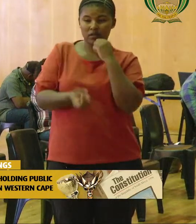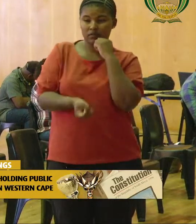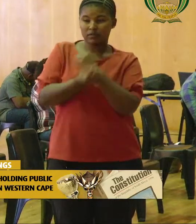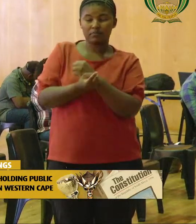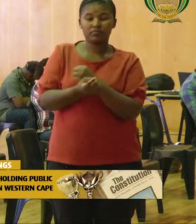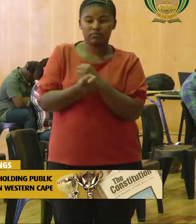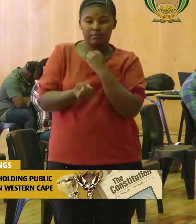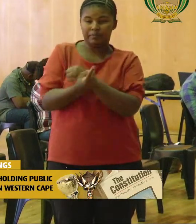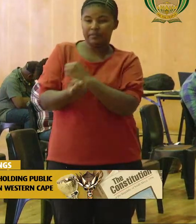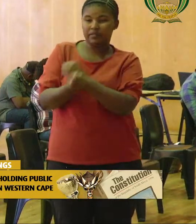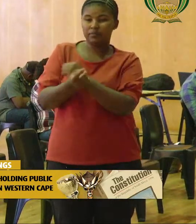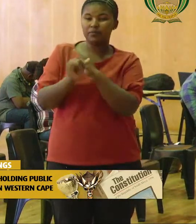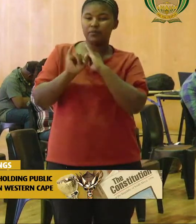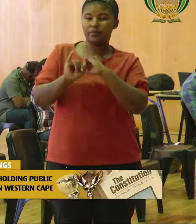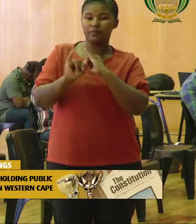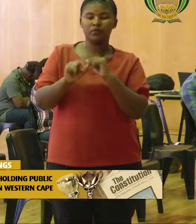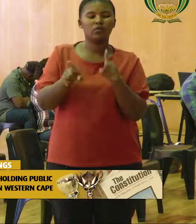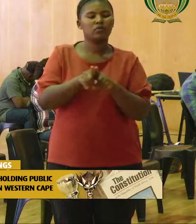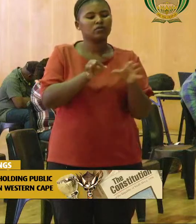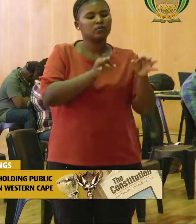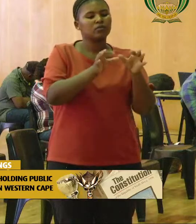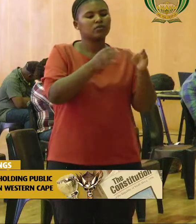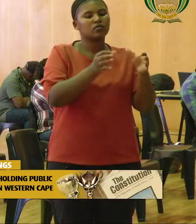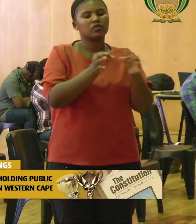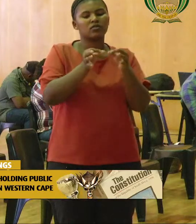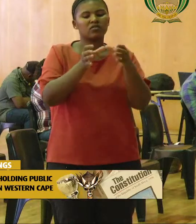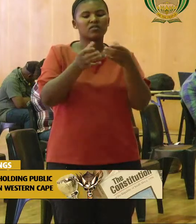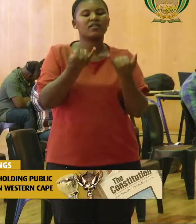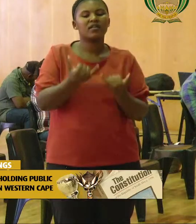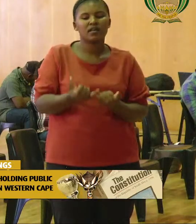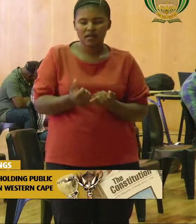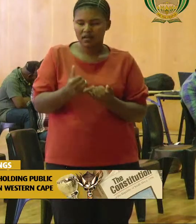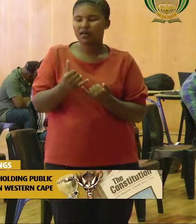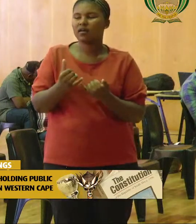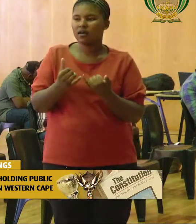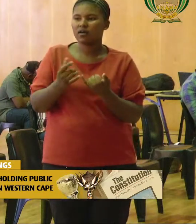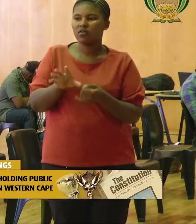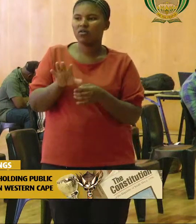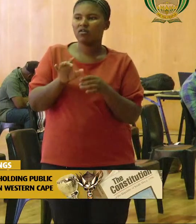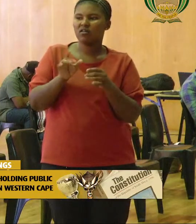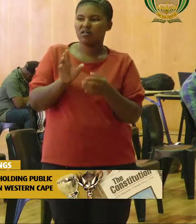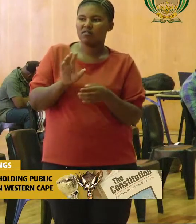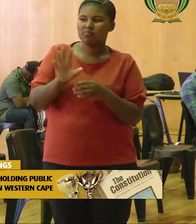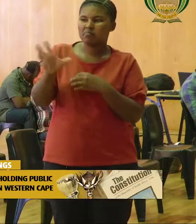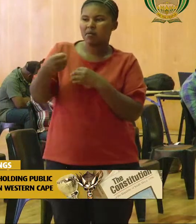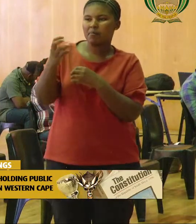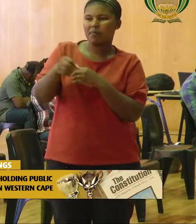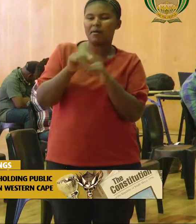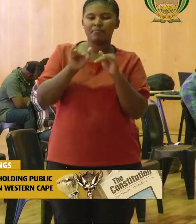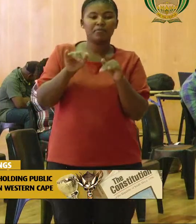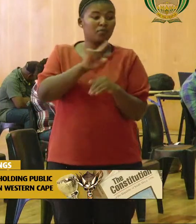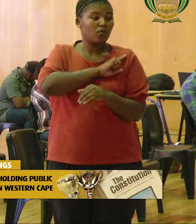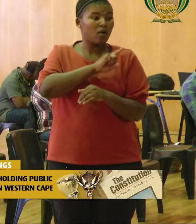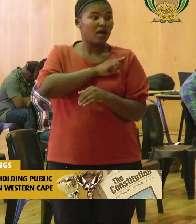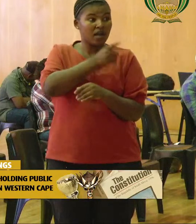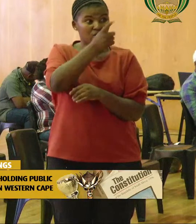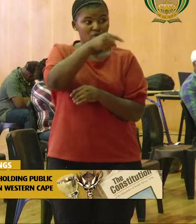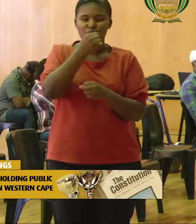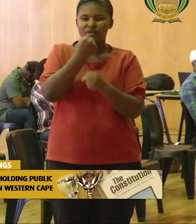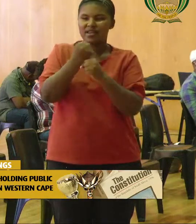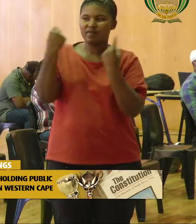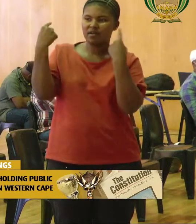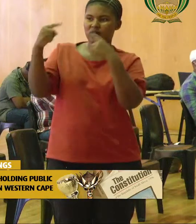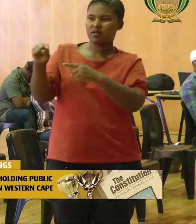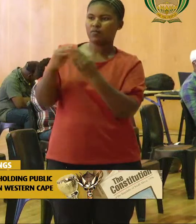right. And other parties now are taking advantage because you are not coming to us and address the issues that